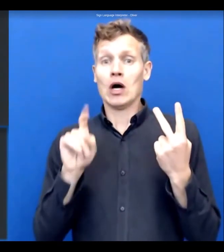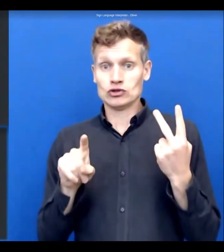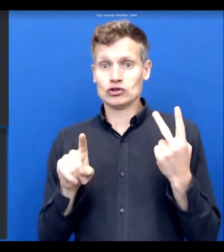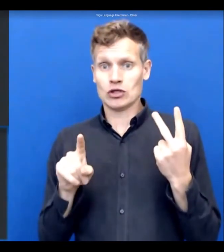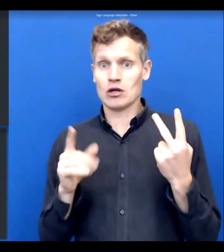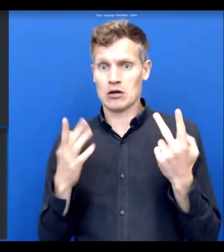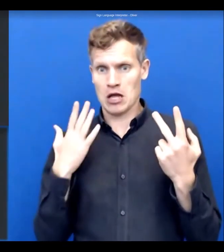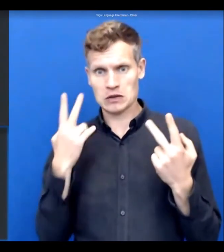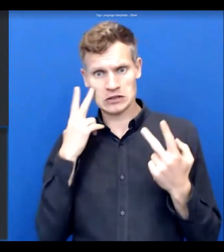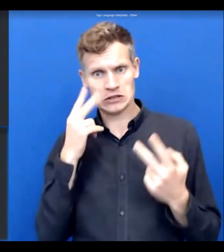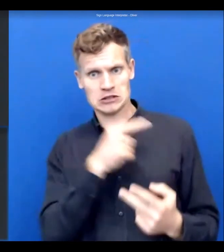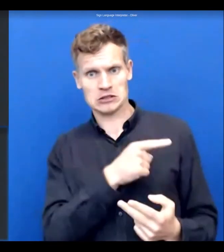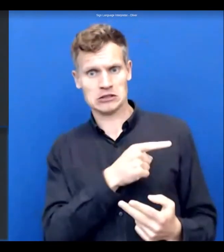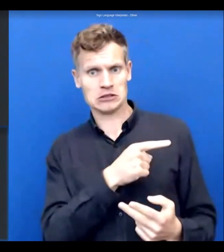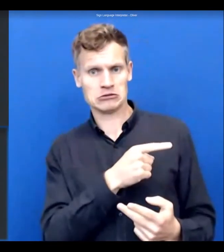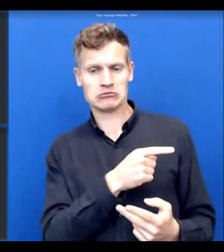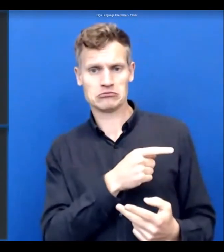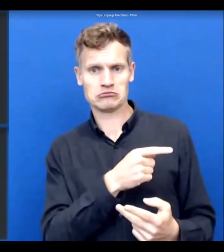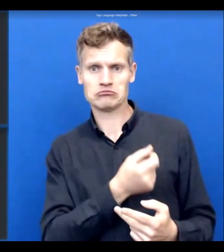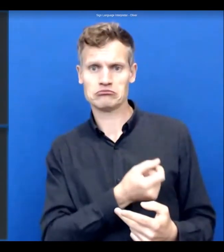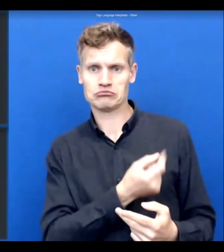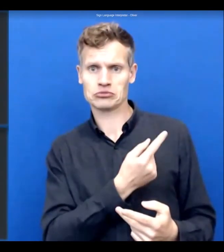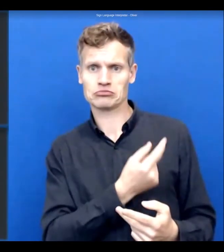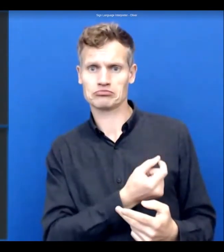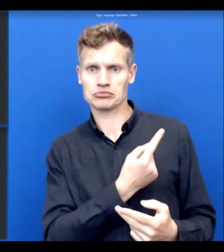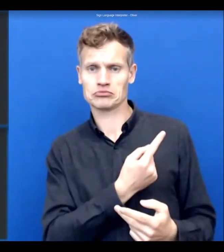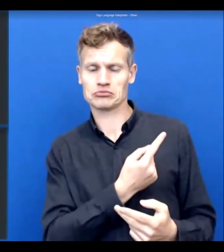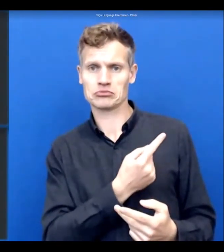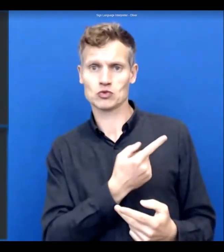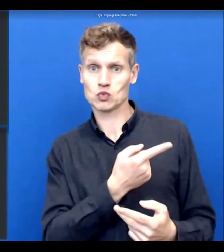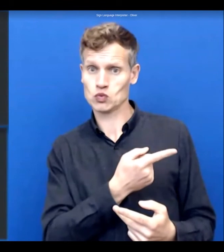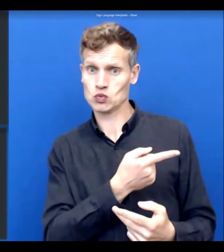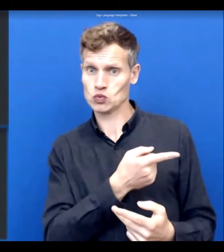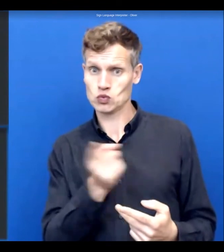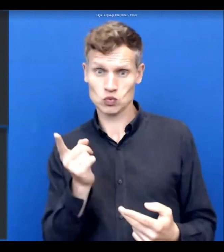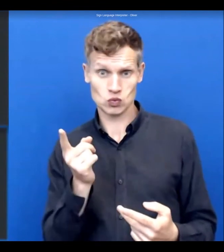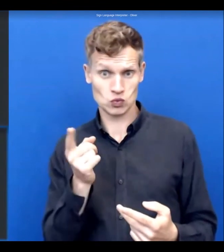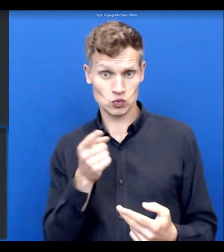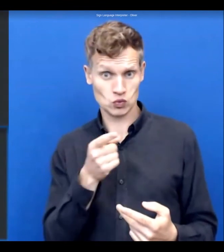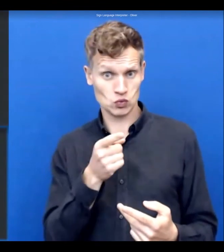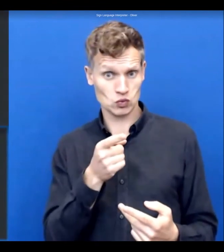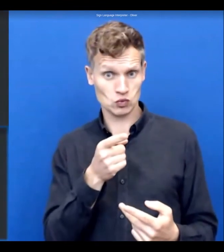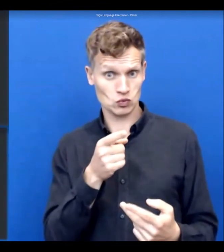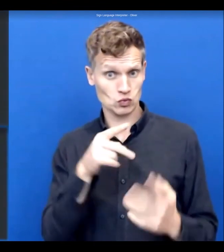chat. I don't know if you can read them with me.